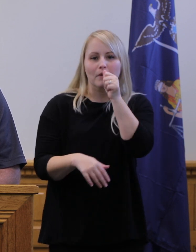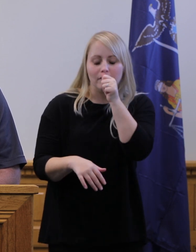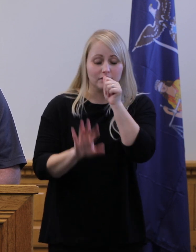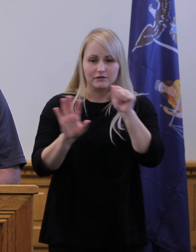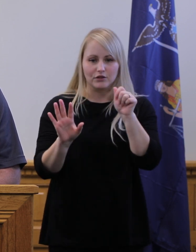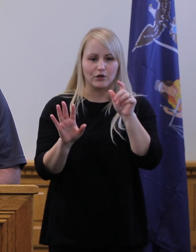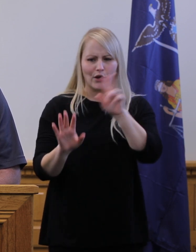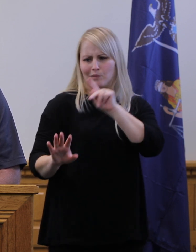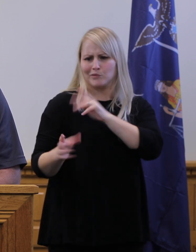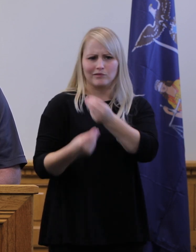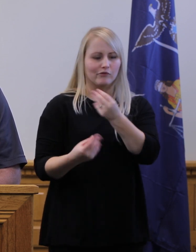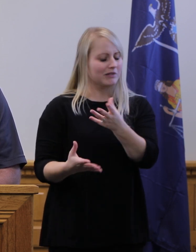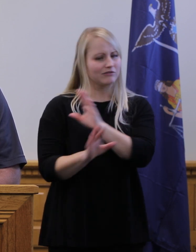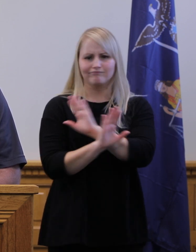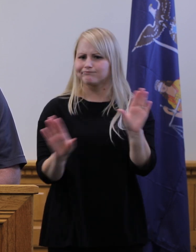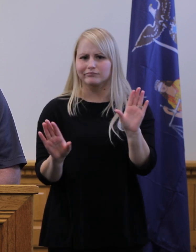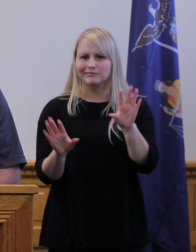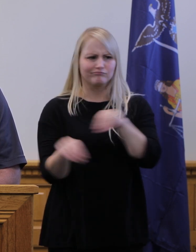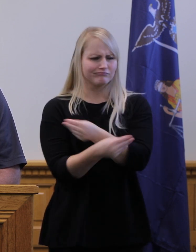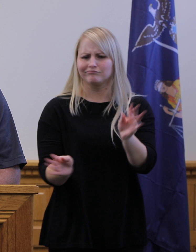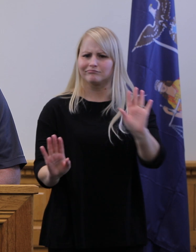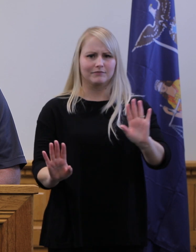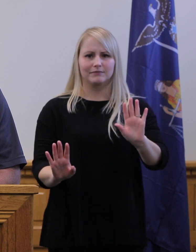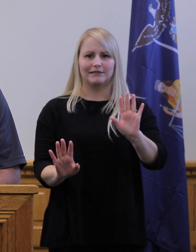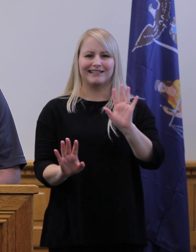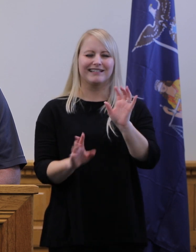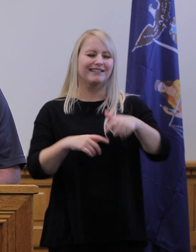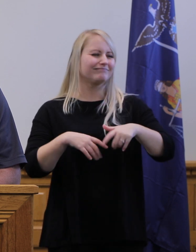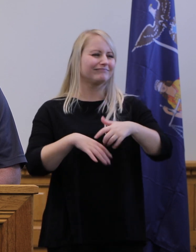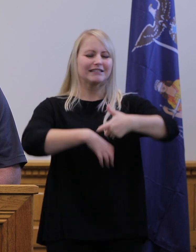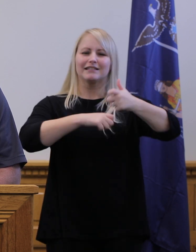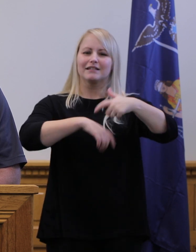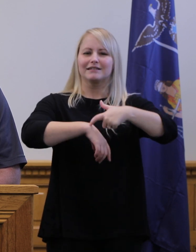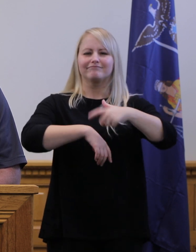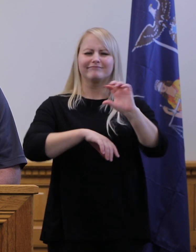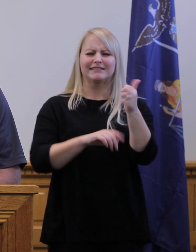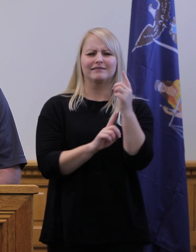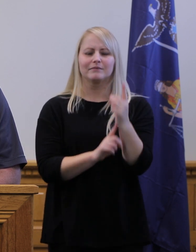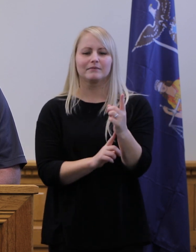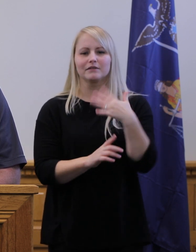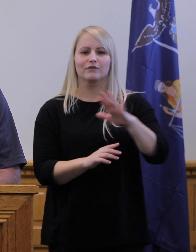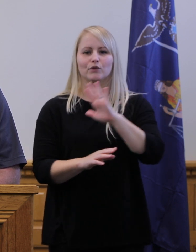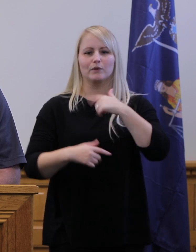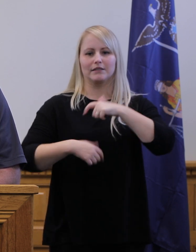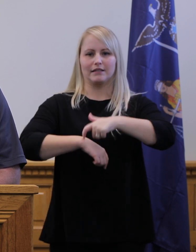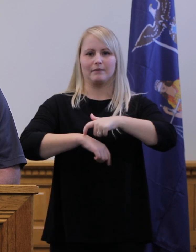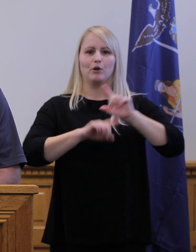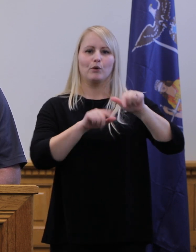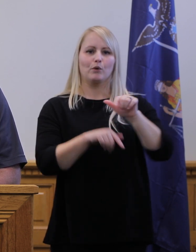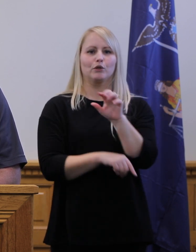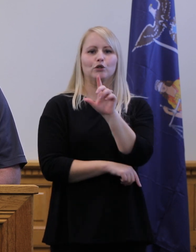takes less than 10 minutes of your time to support your community for the next 10 years. Go to